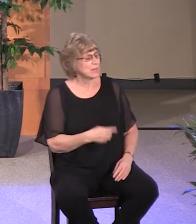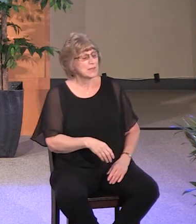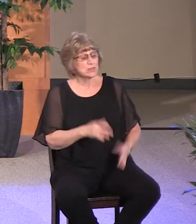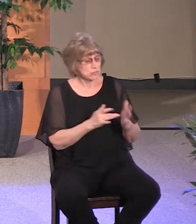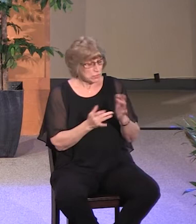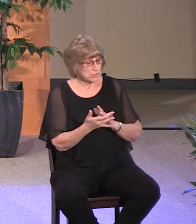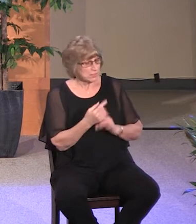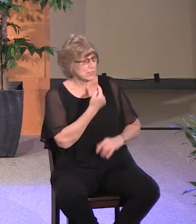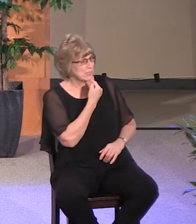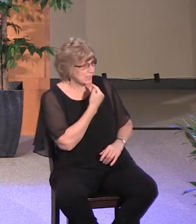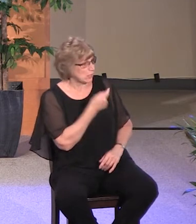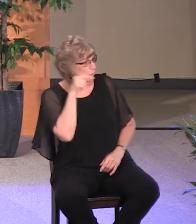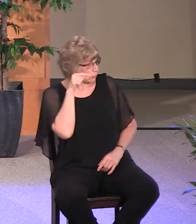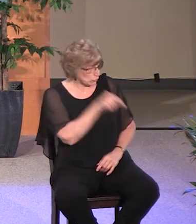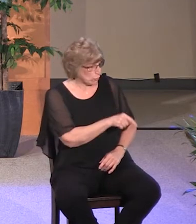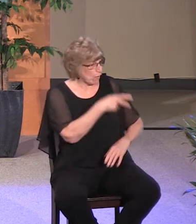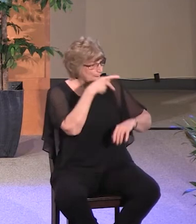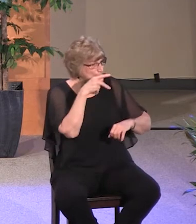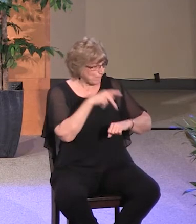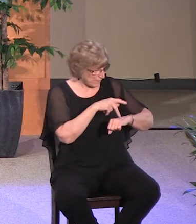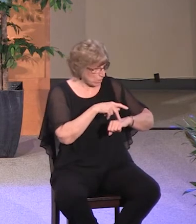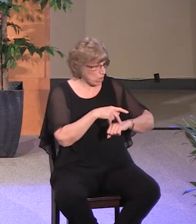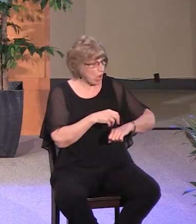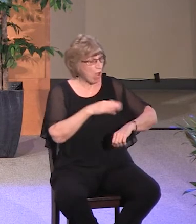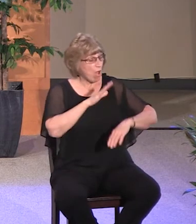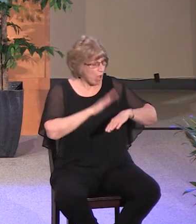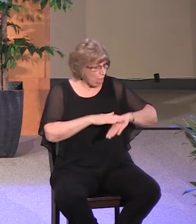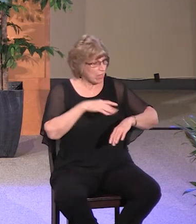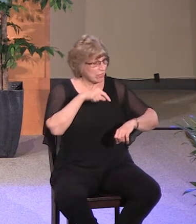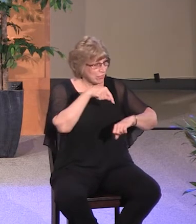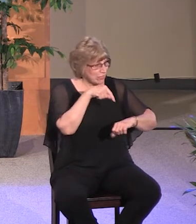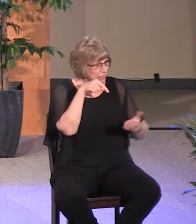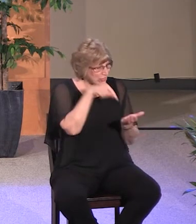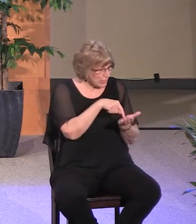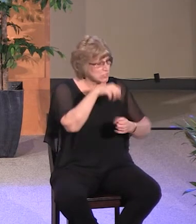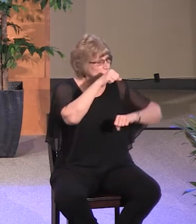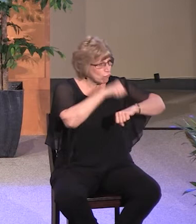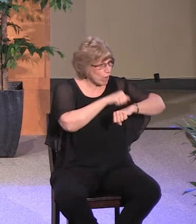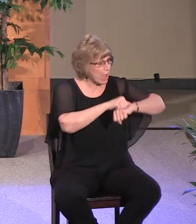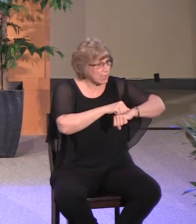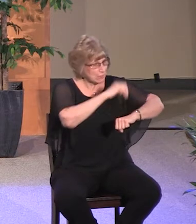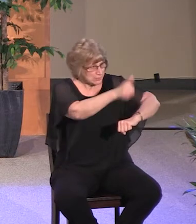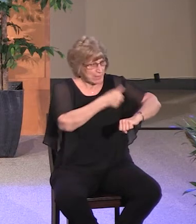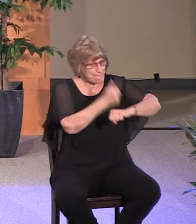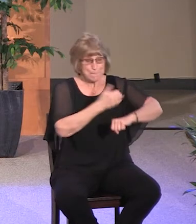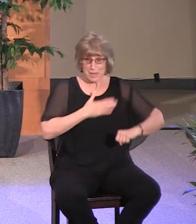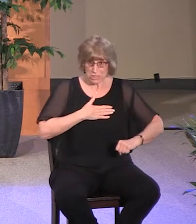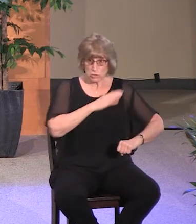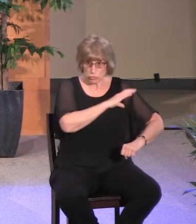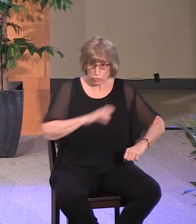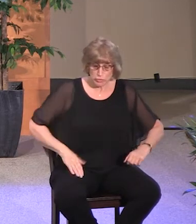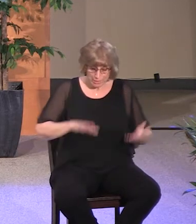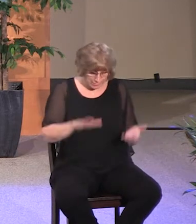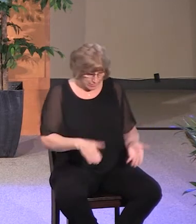this rock I will build my church, and the powers of death shall not prevail against it. I will give you the keys